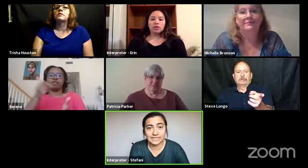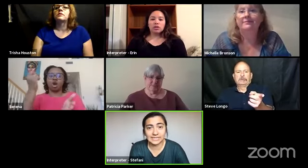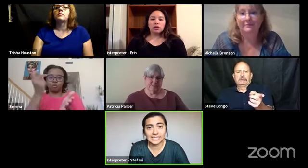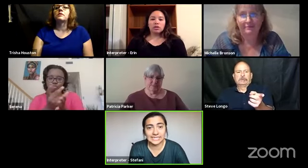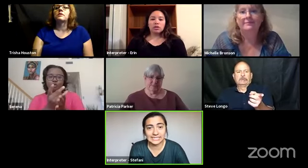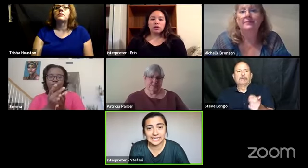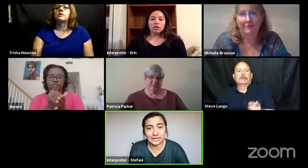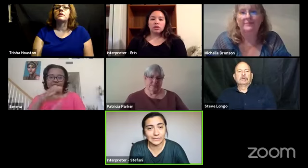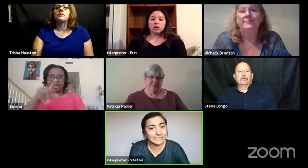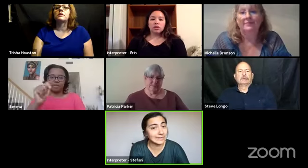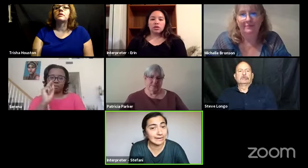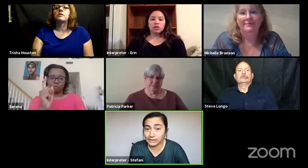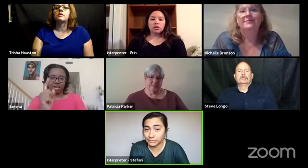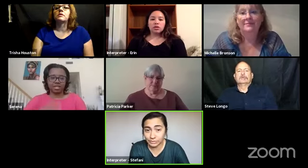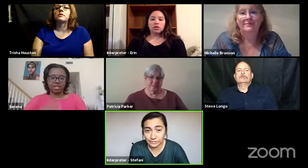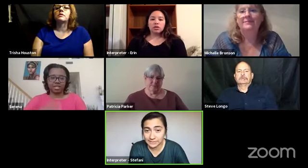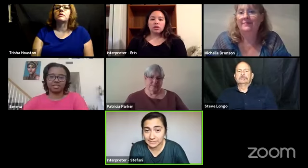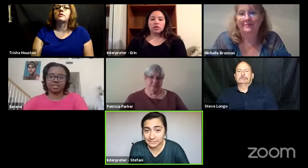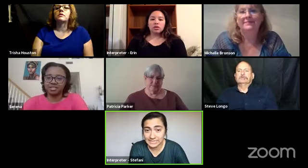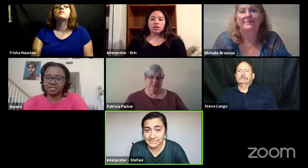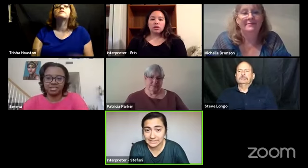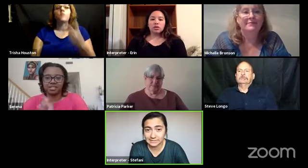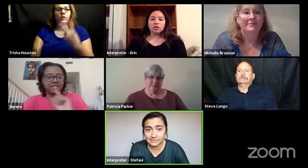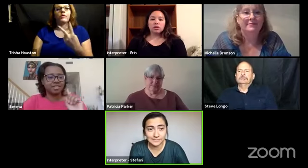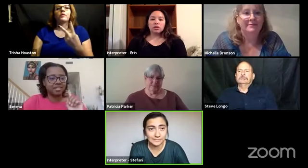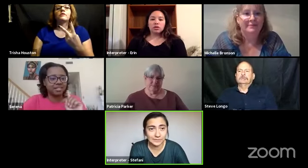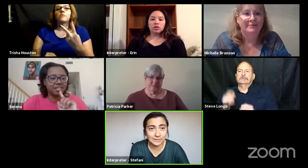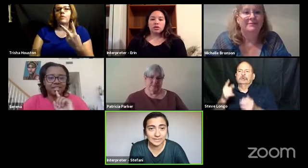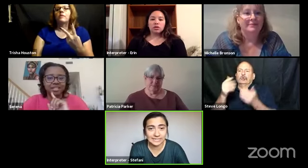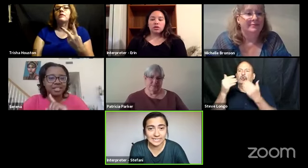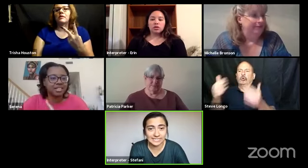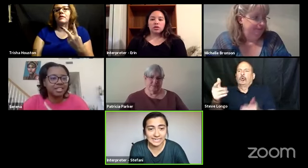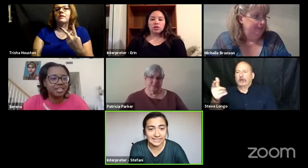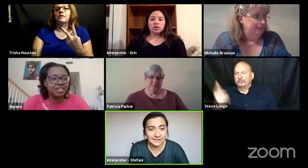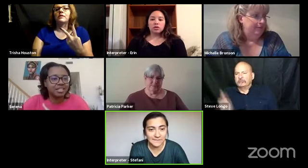It says that we did not approve September minutes. So maybe let's take a second there.